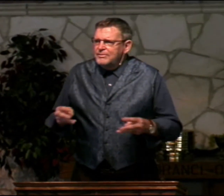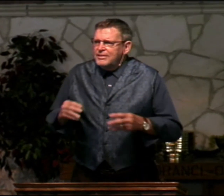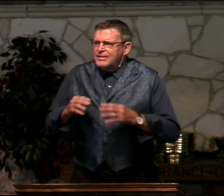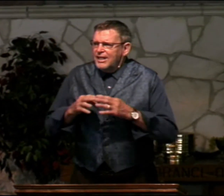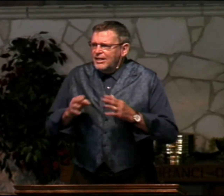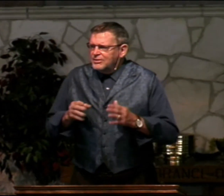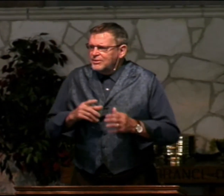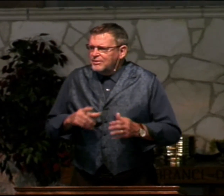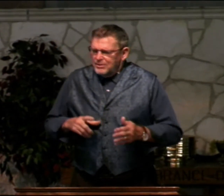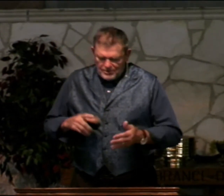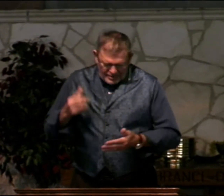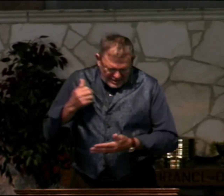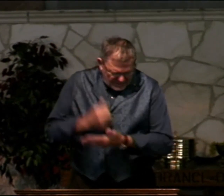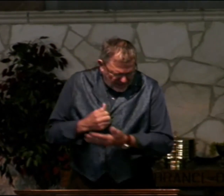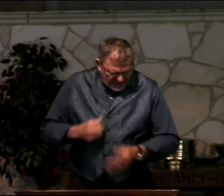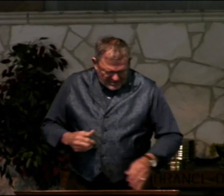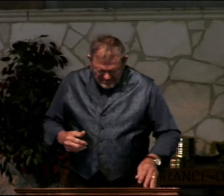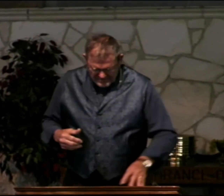Welcome to the house.